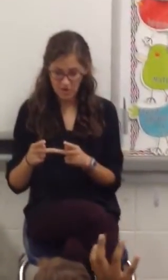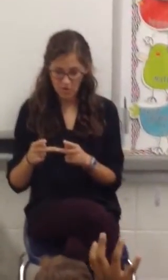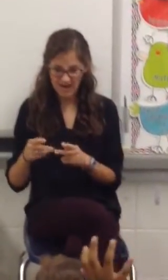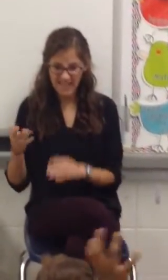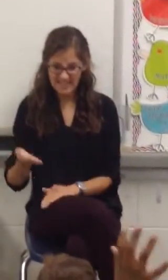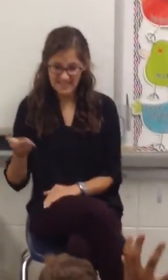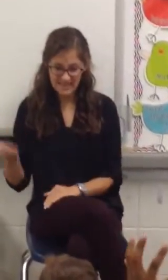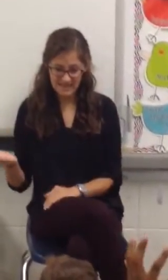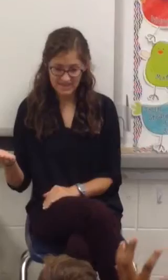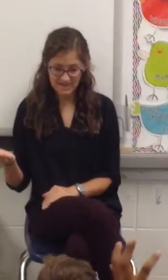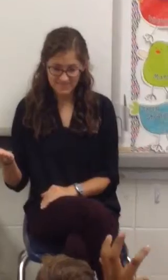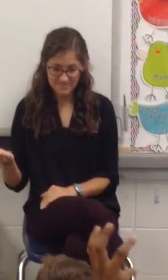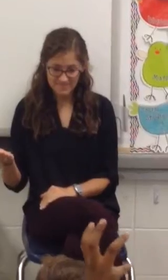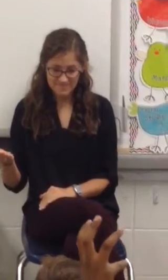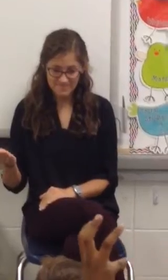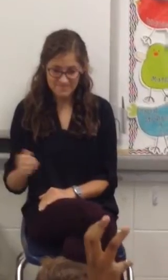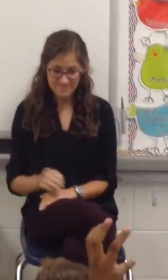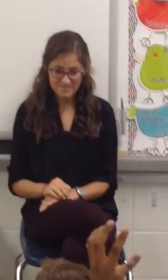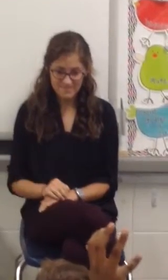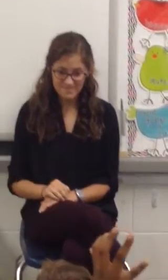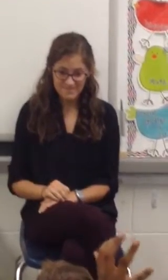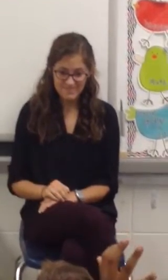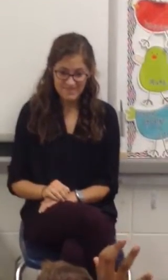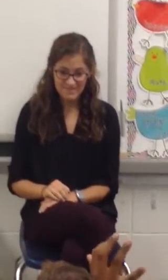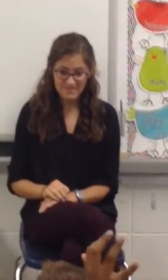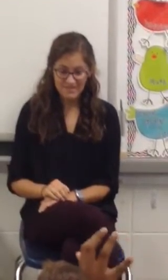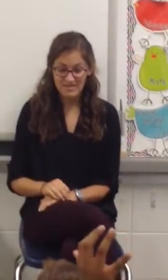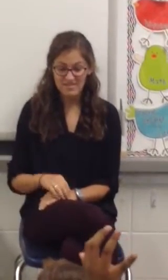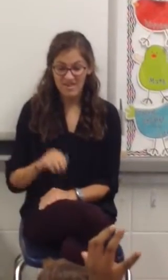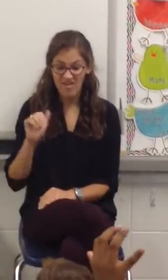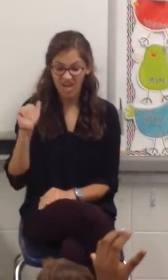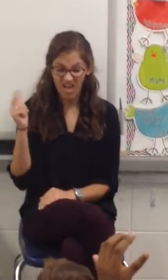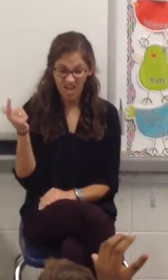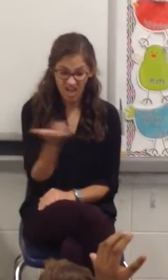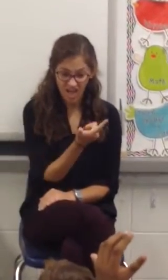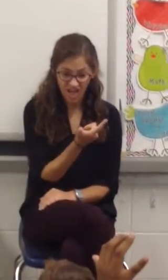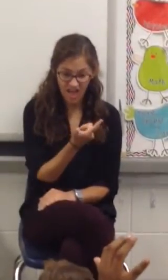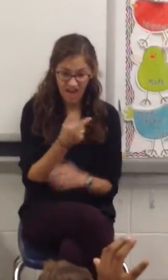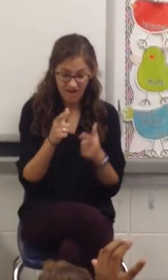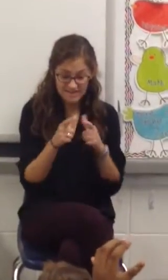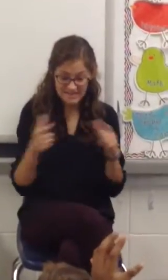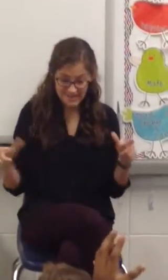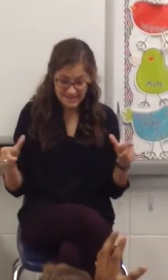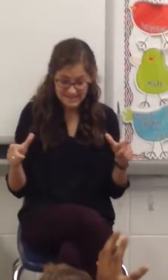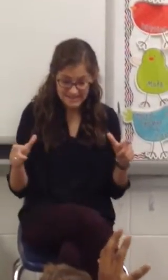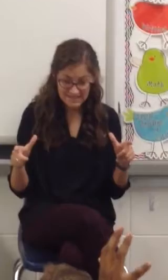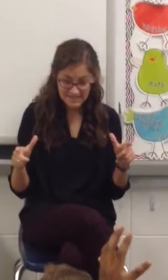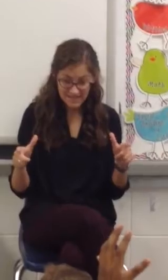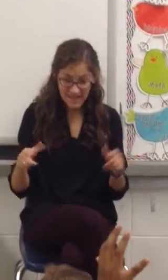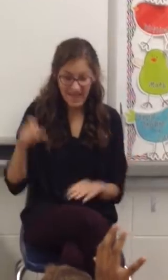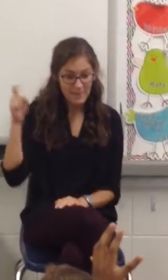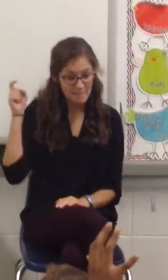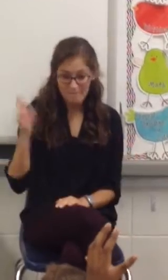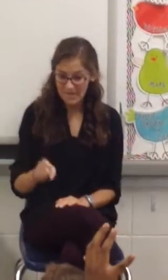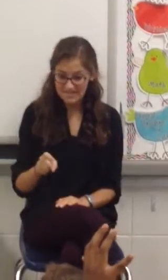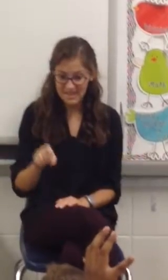every sentence must have A noun. a noun, at least one. Some of them have more than one, but every sentence must have at